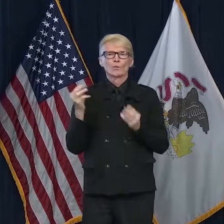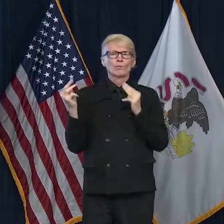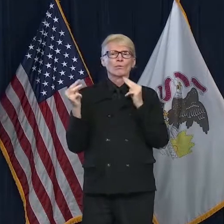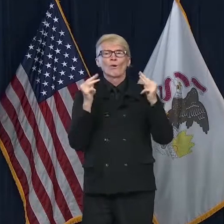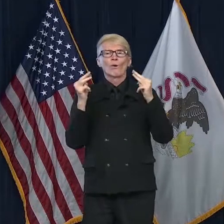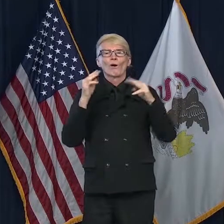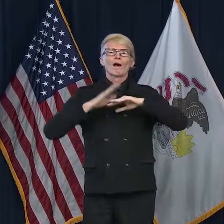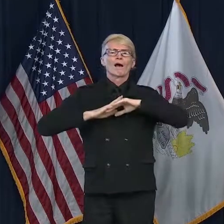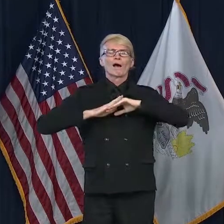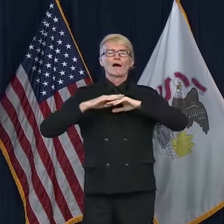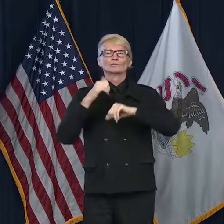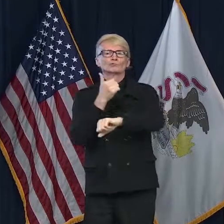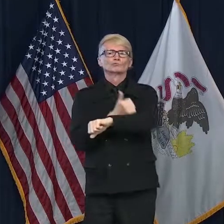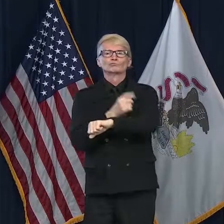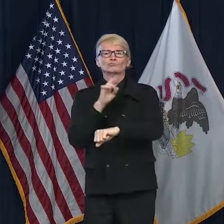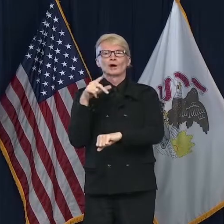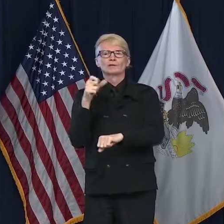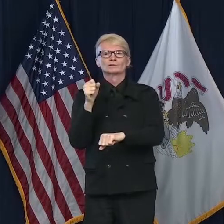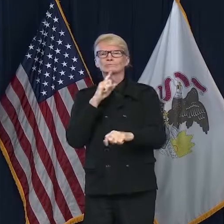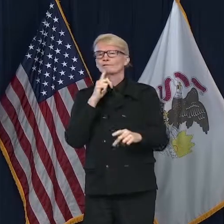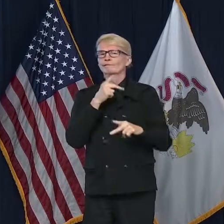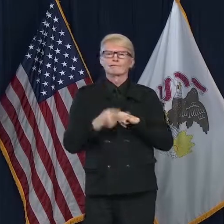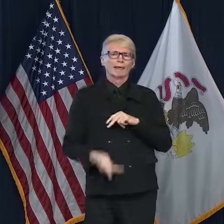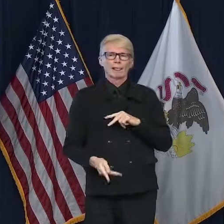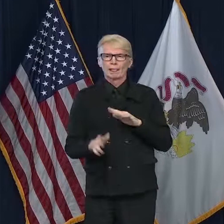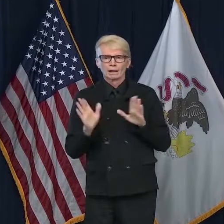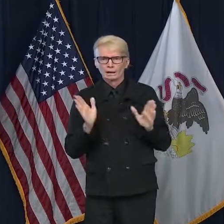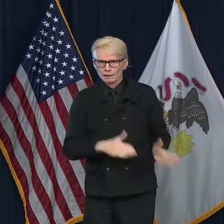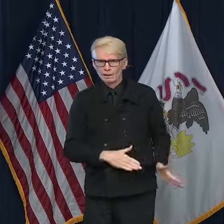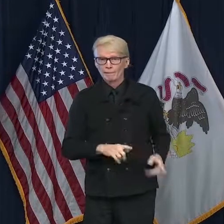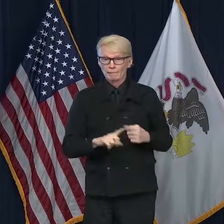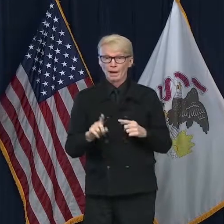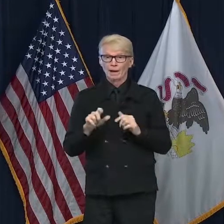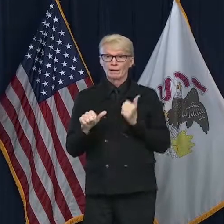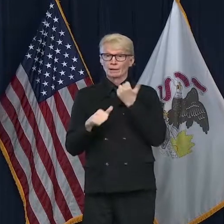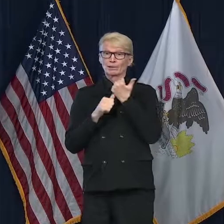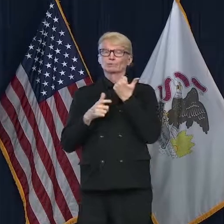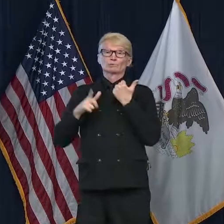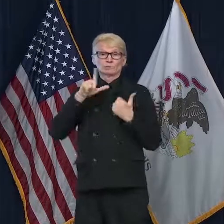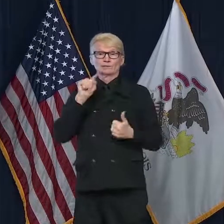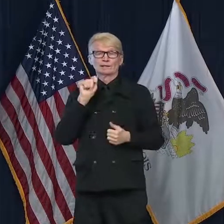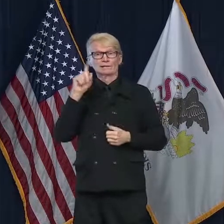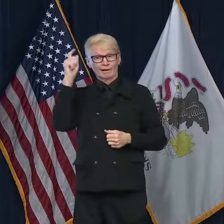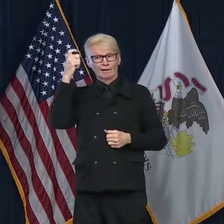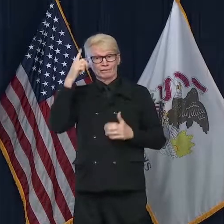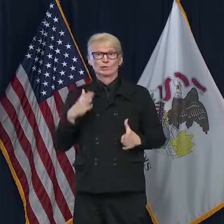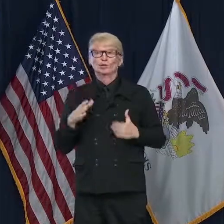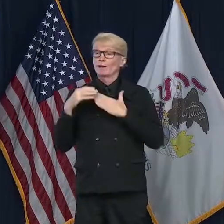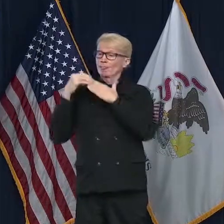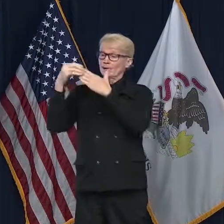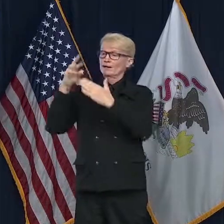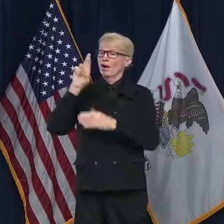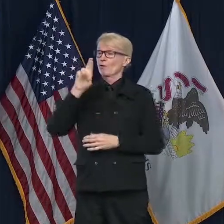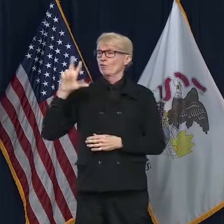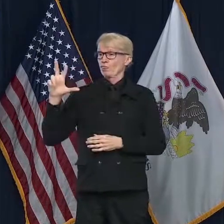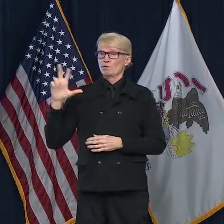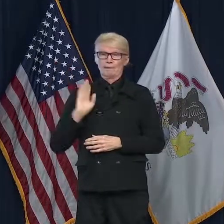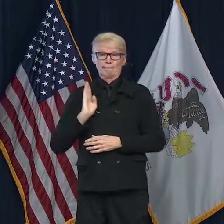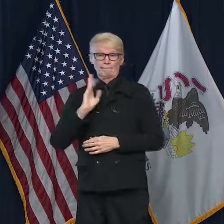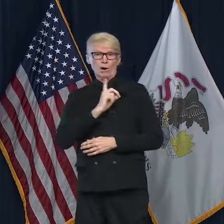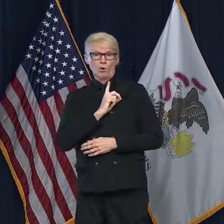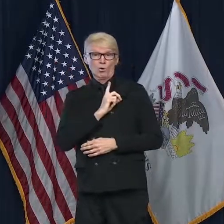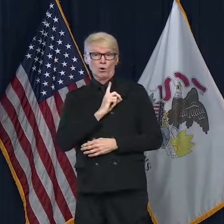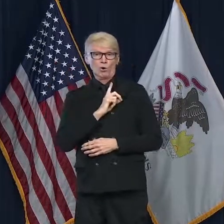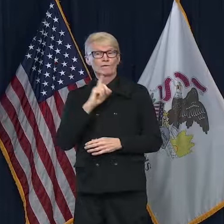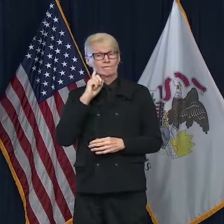So I'm elated, and I have to say that the Lieutenant Governor did a terrific job leading the R3 board, making sure that